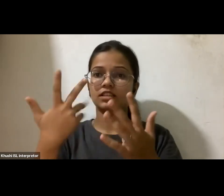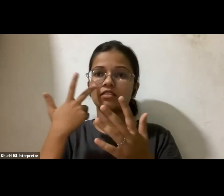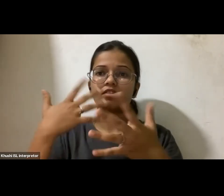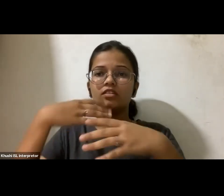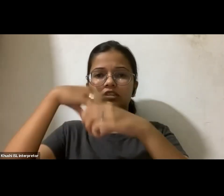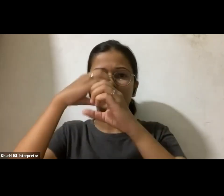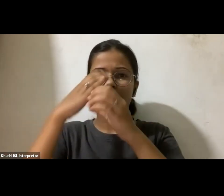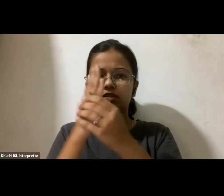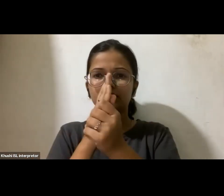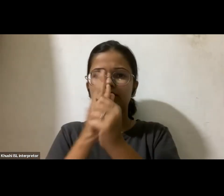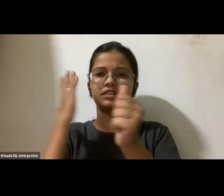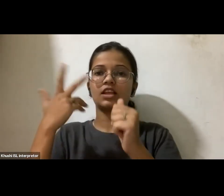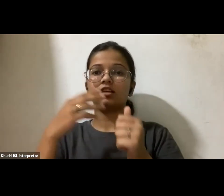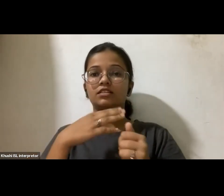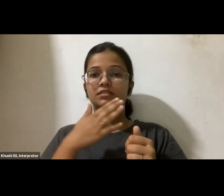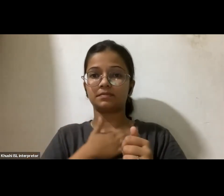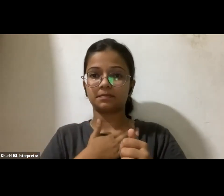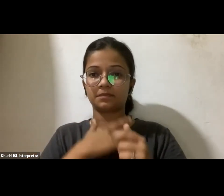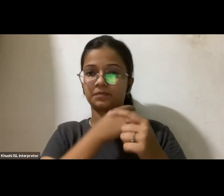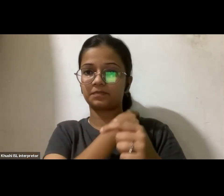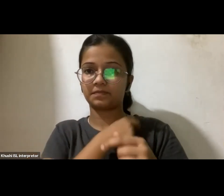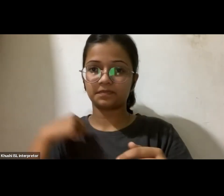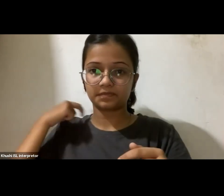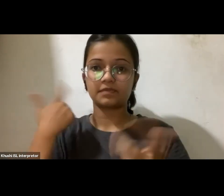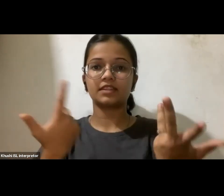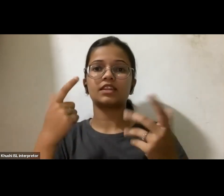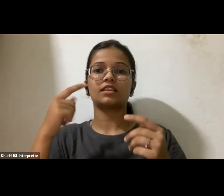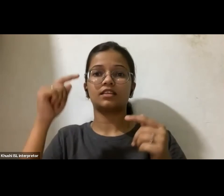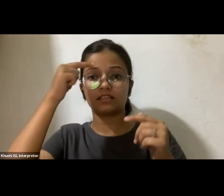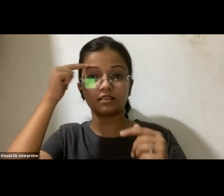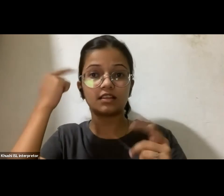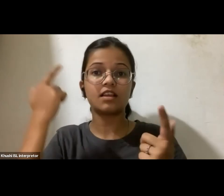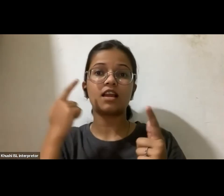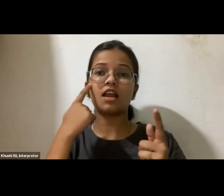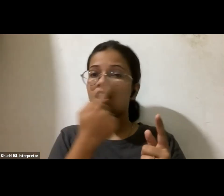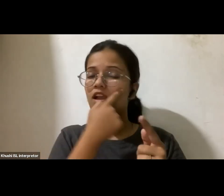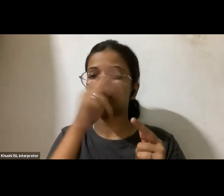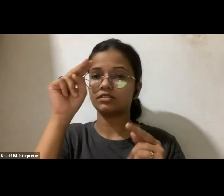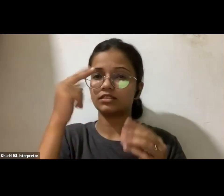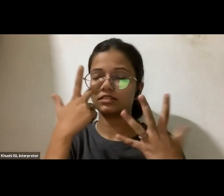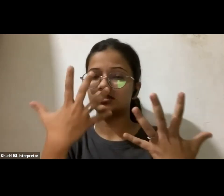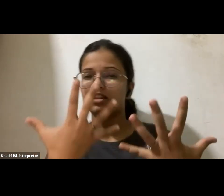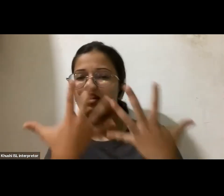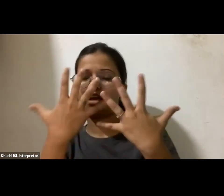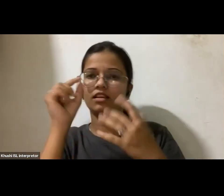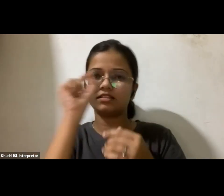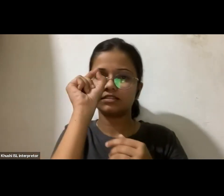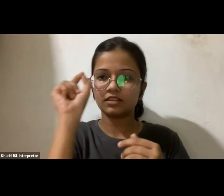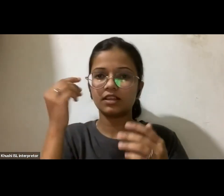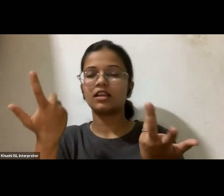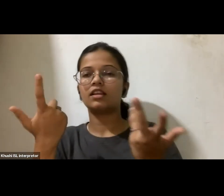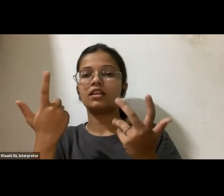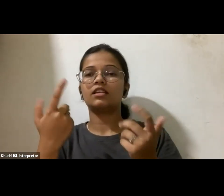like again jewelry or the features of the face, eyebrows, the eyes. These kind of things were given details by